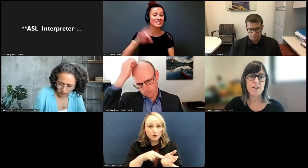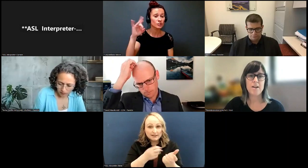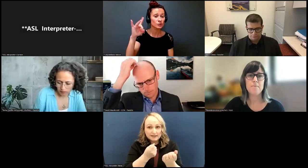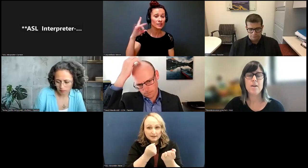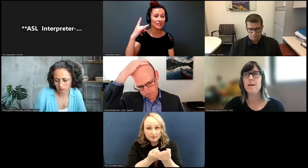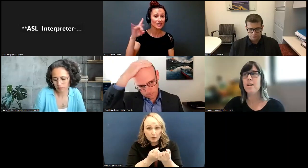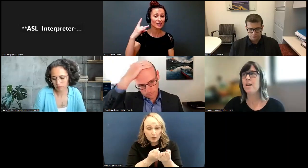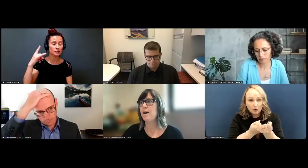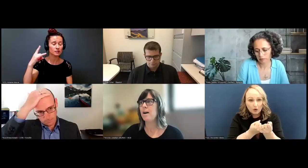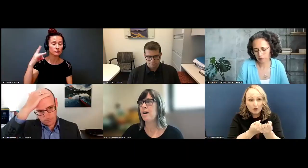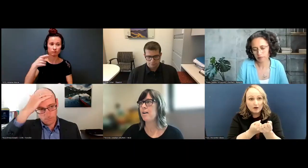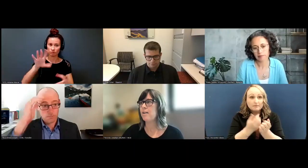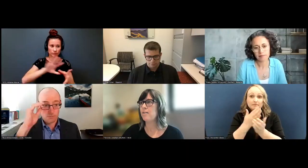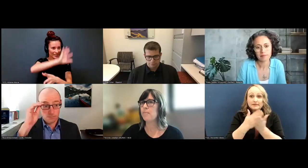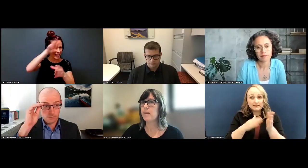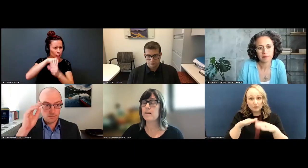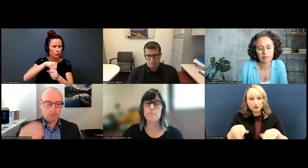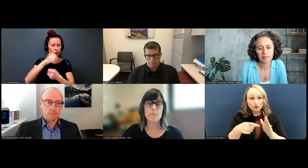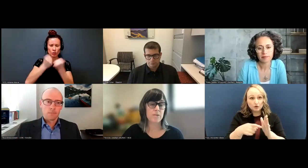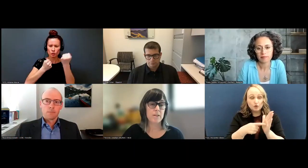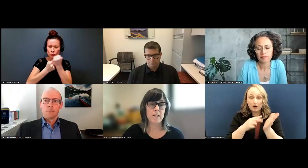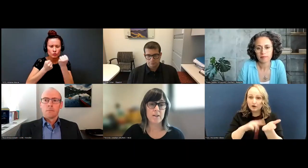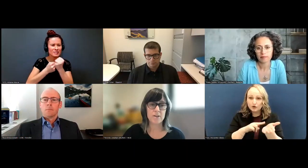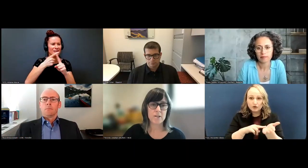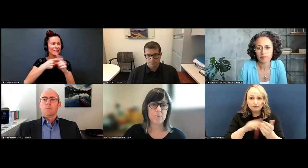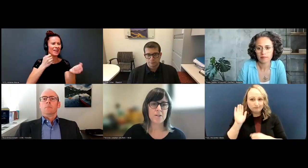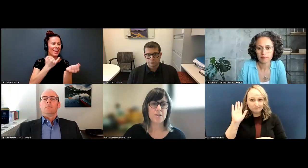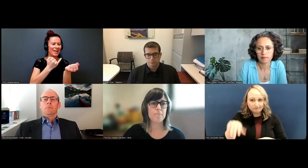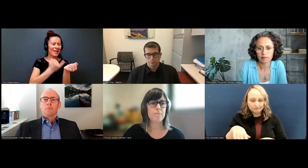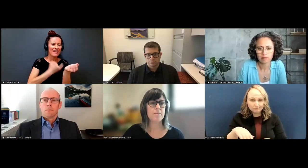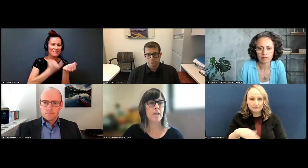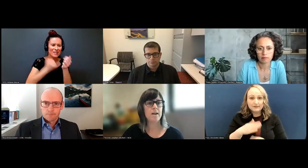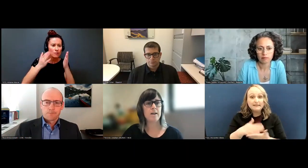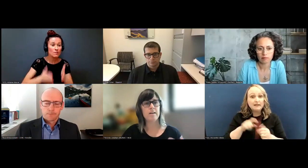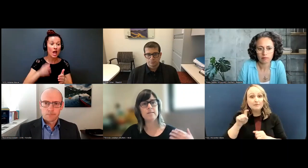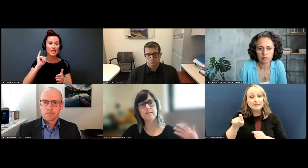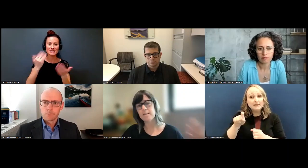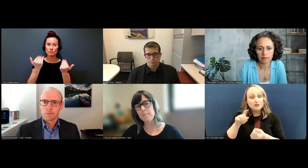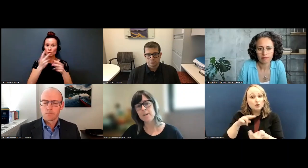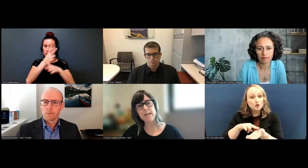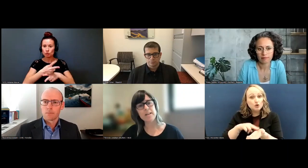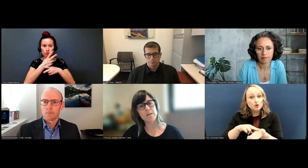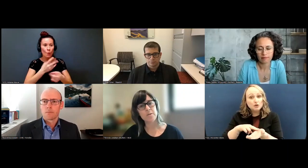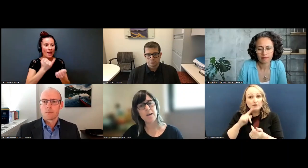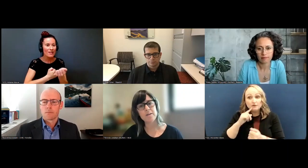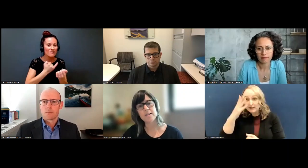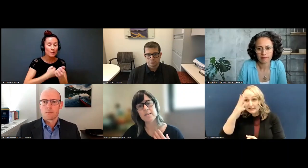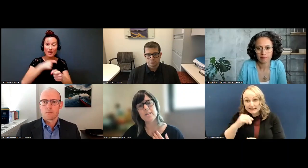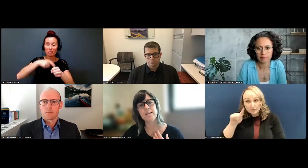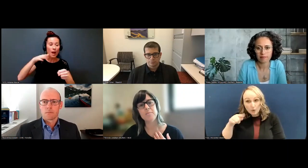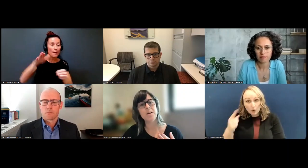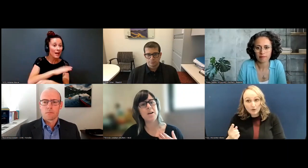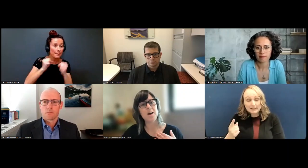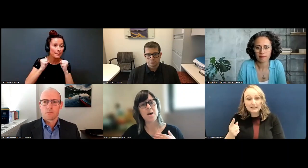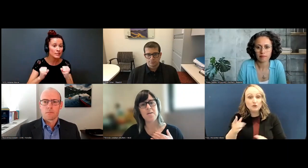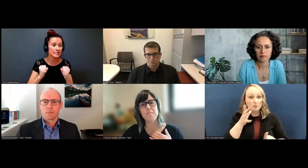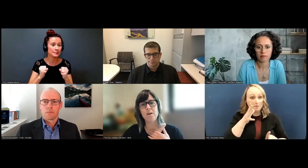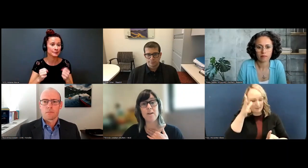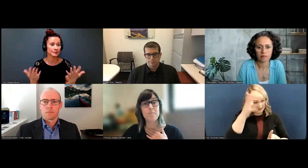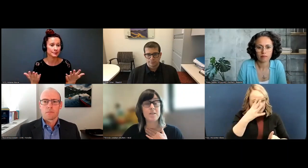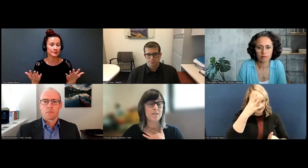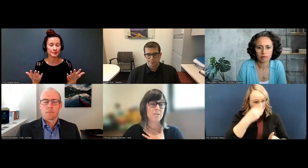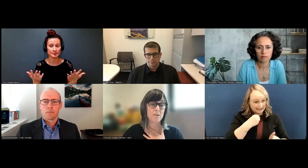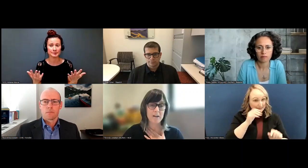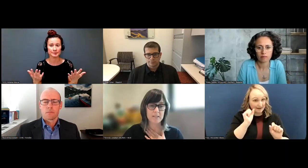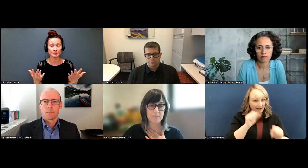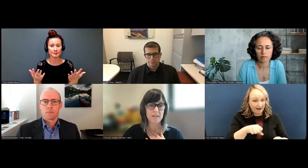full time. Some children need a nurse to watch them sleep at night so their parents can sleep. Our